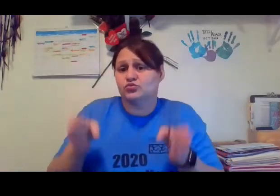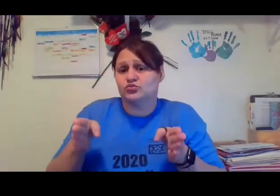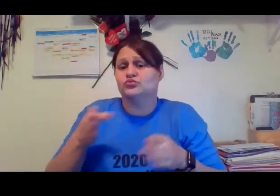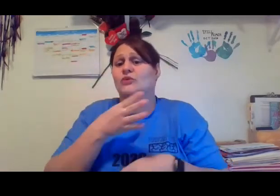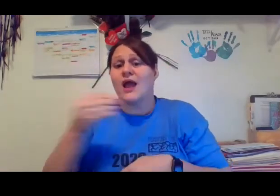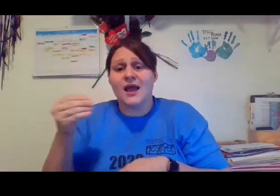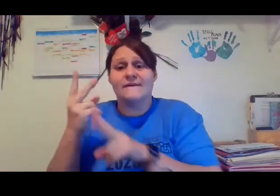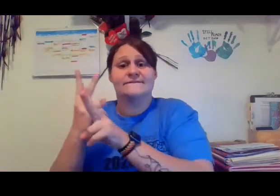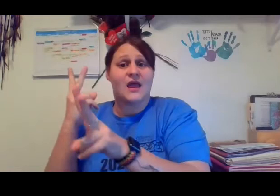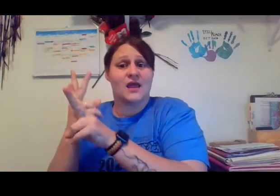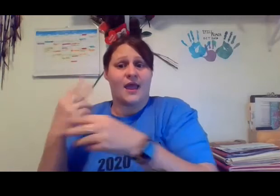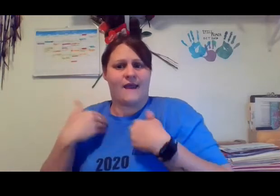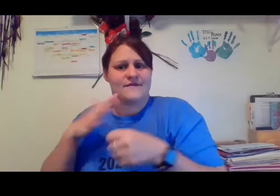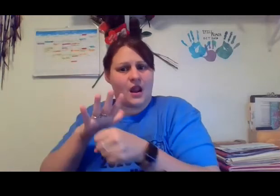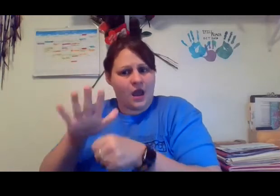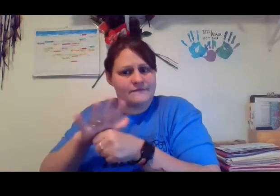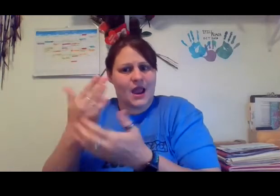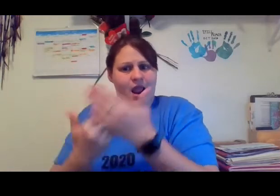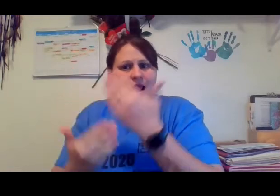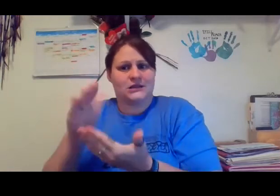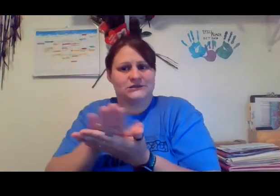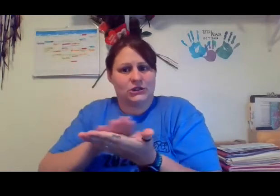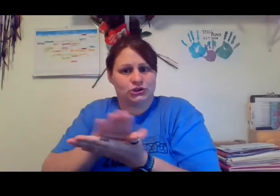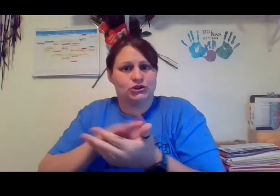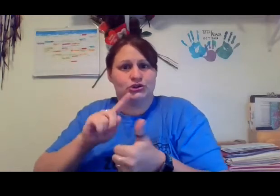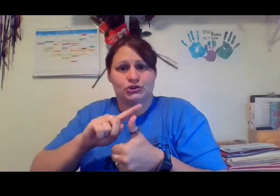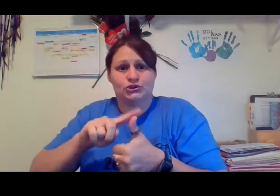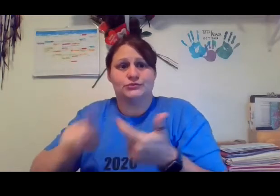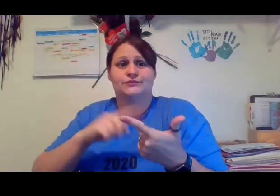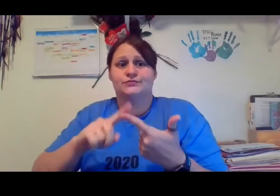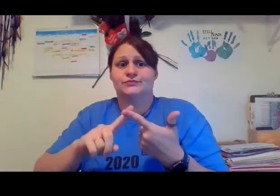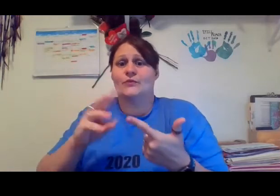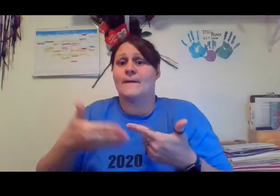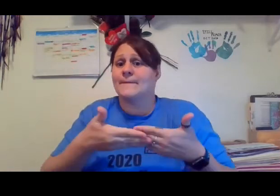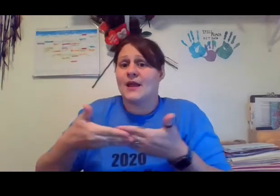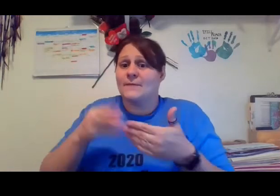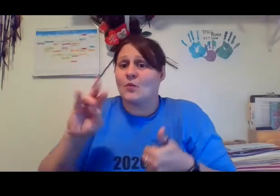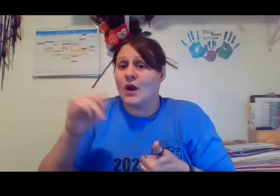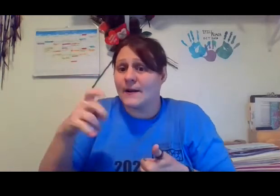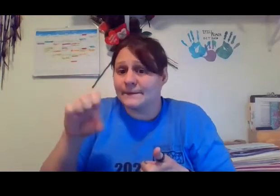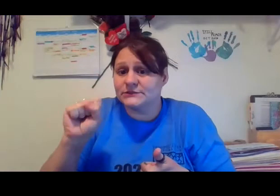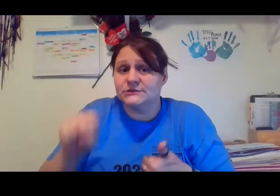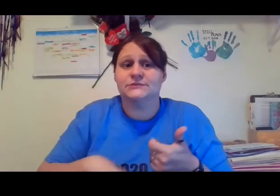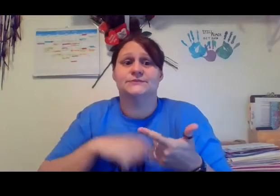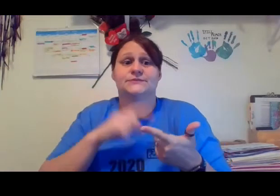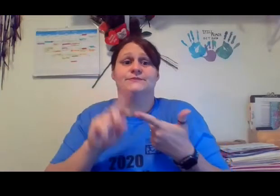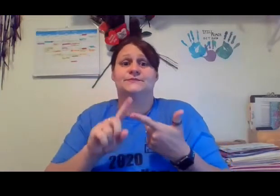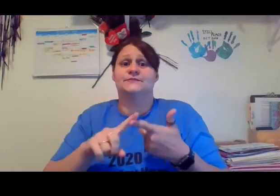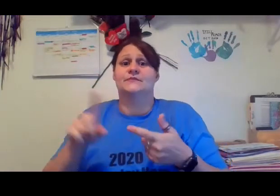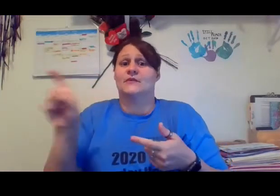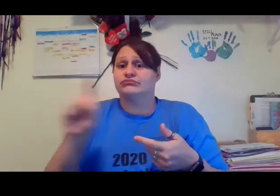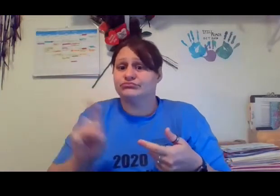A few things that I want to talk about with the house and the vehicles. We want to make sure we have enough PPE, baby